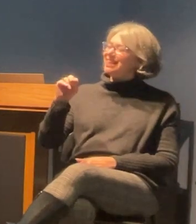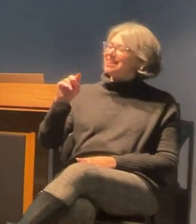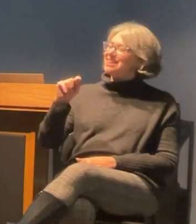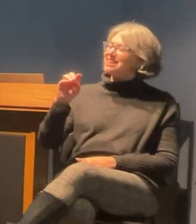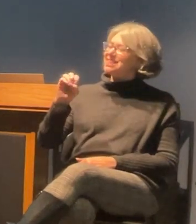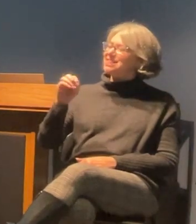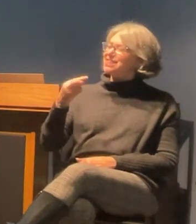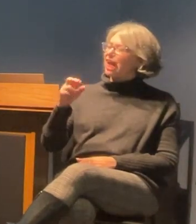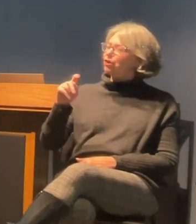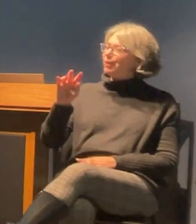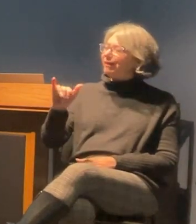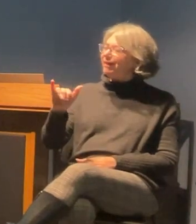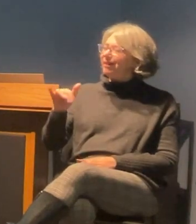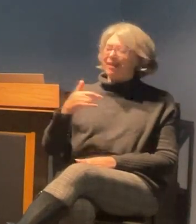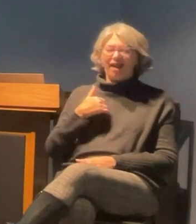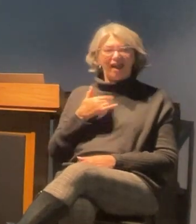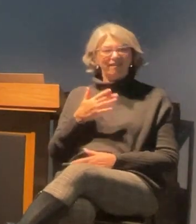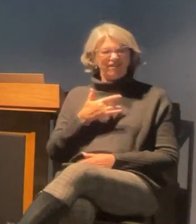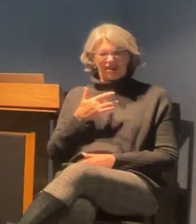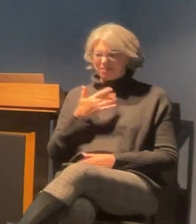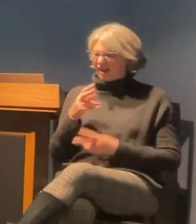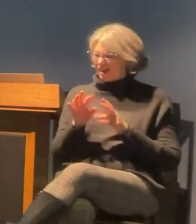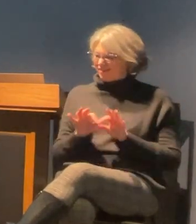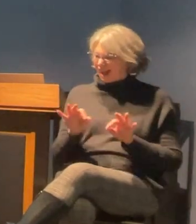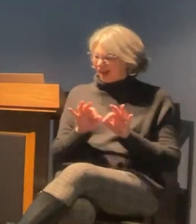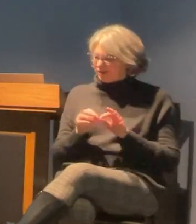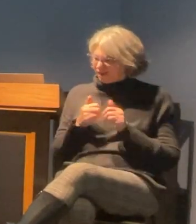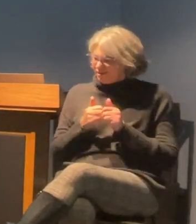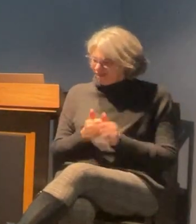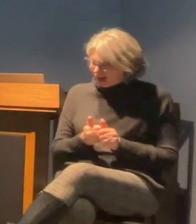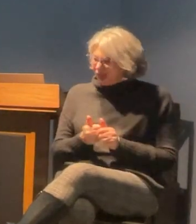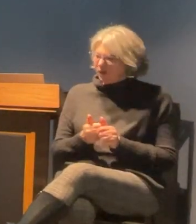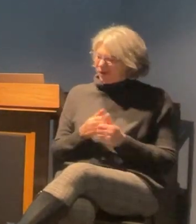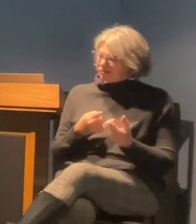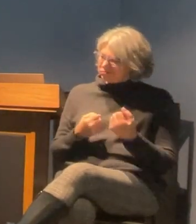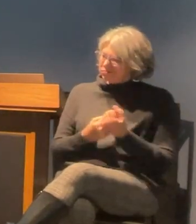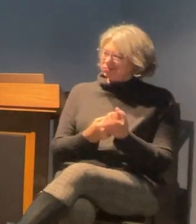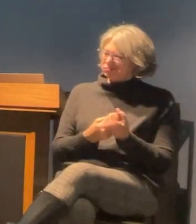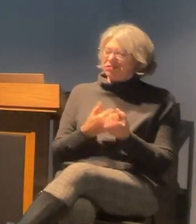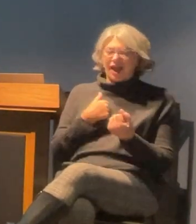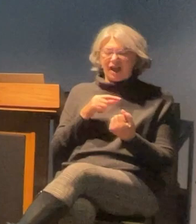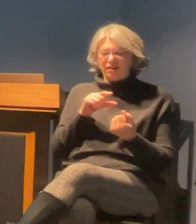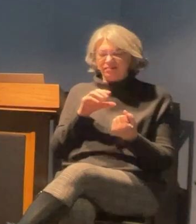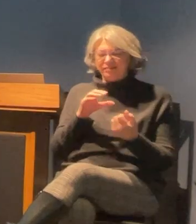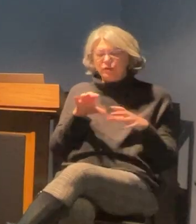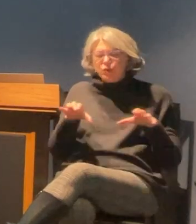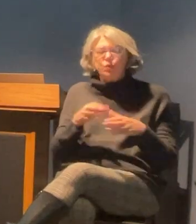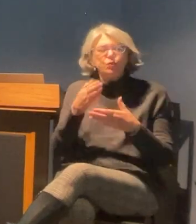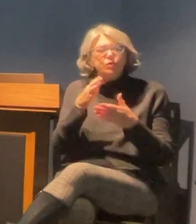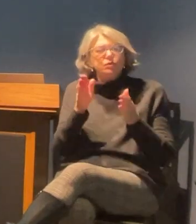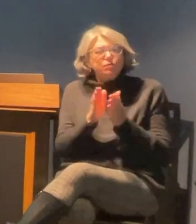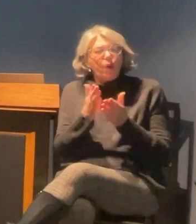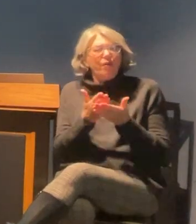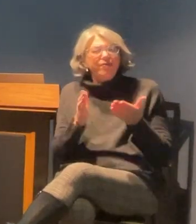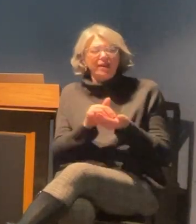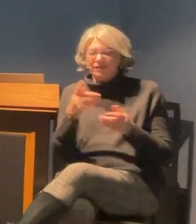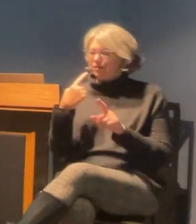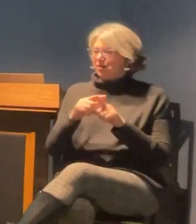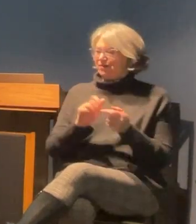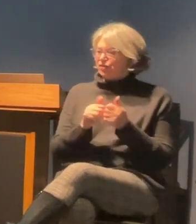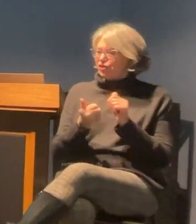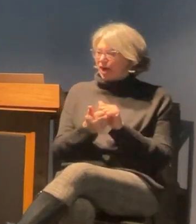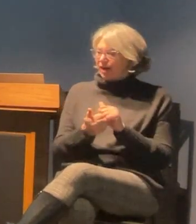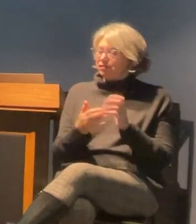your values, and to do those small things for positive change, and to